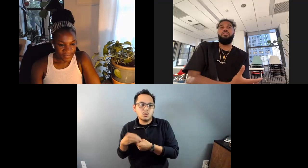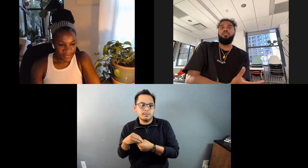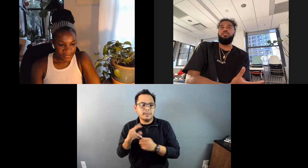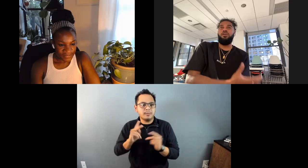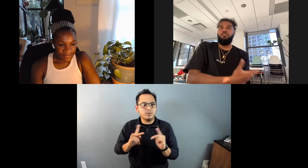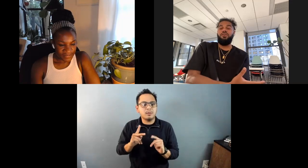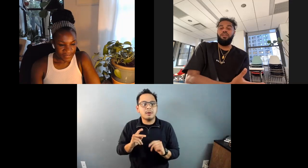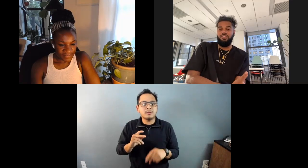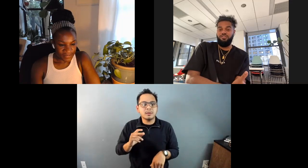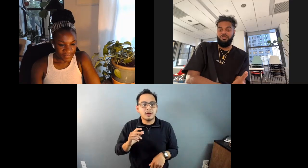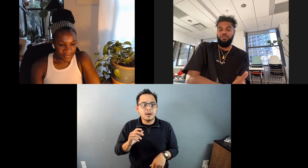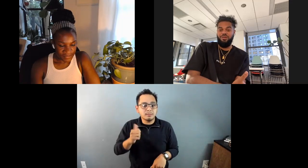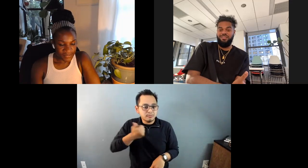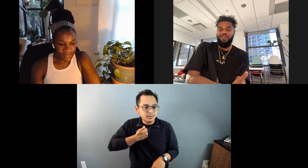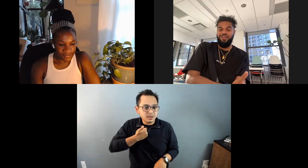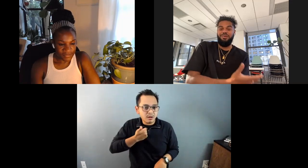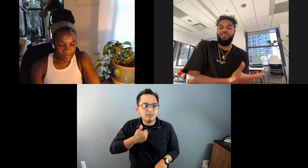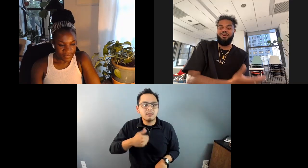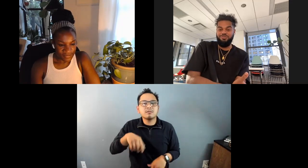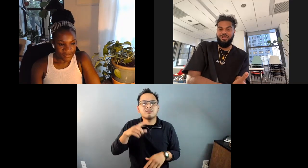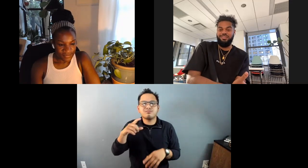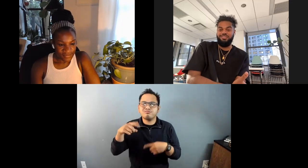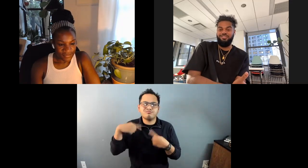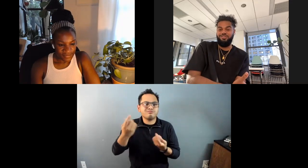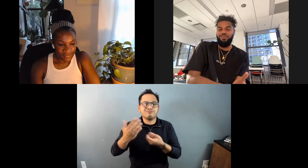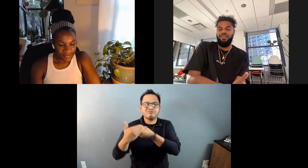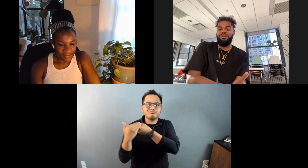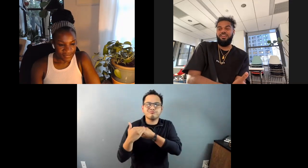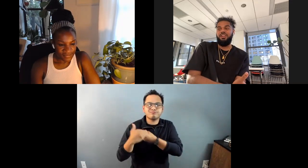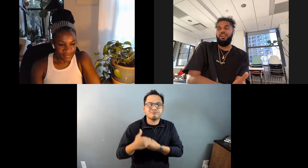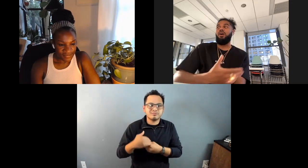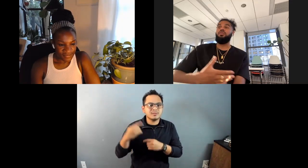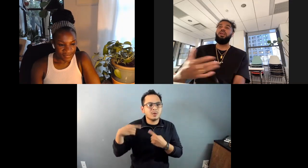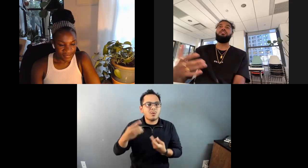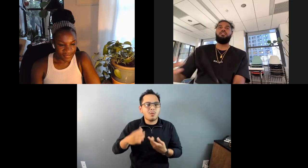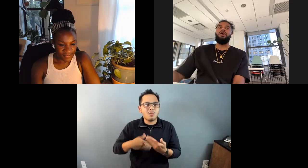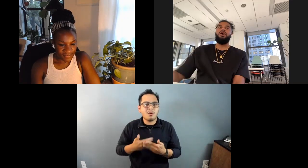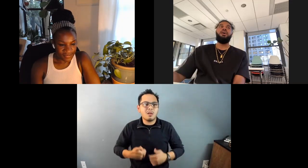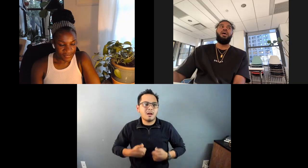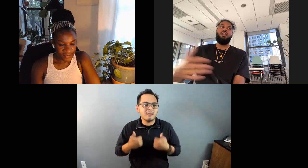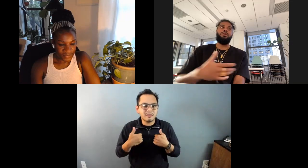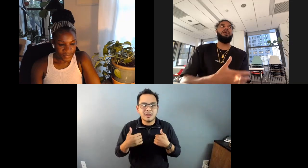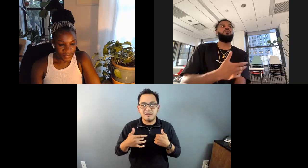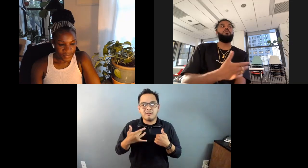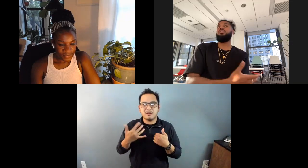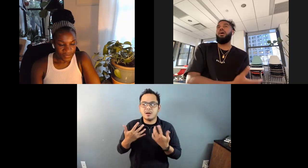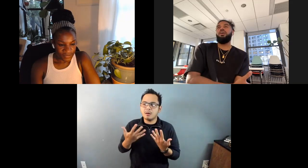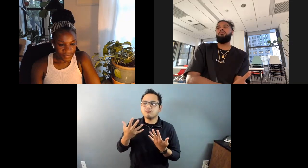a white person until I was like 15. I'm sorry. I was gonna, yeah, no, okay. yeah, like Yeah. I like most of the